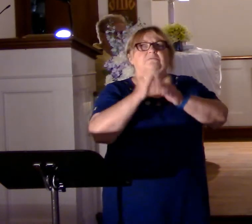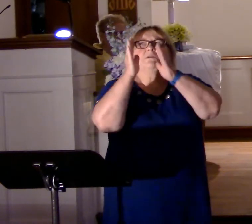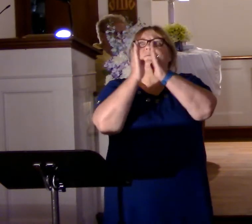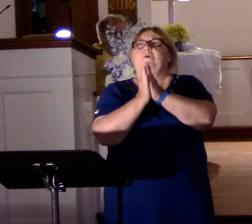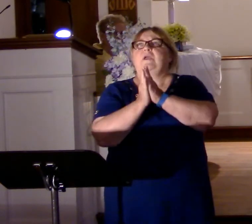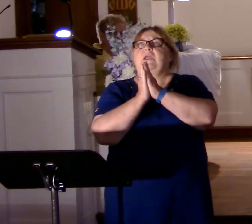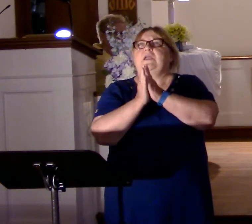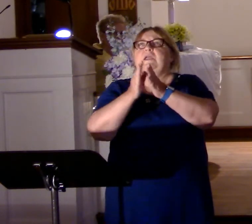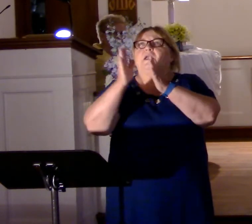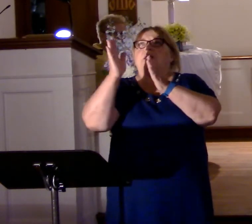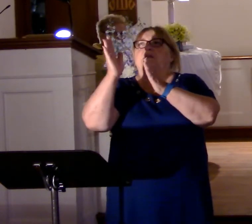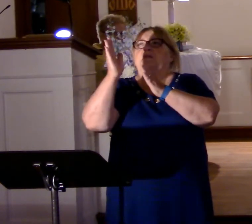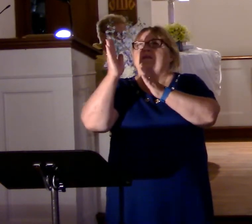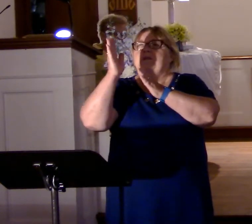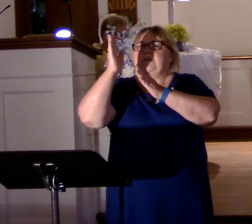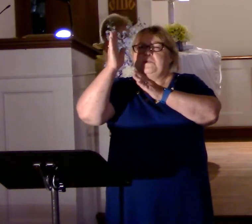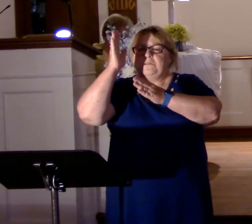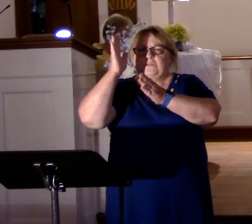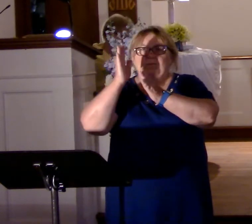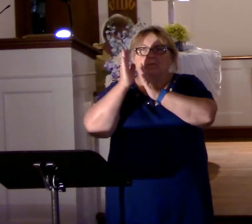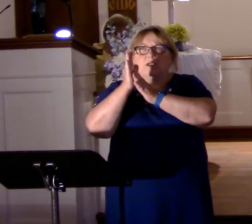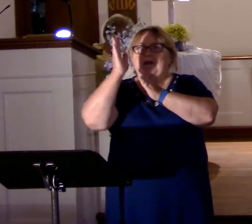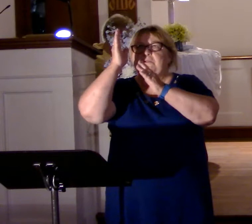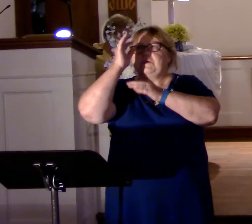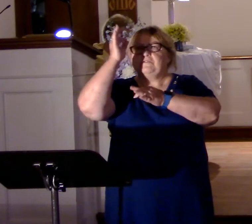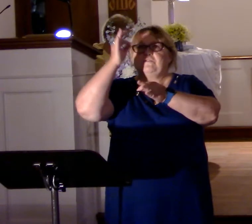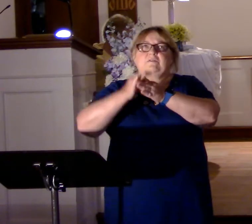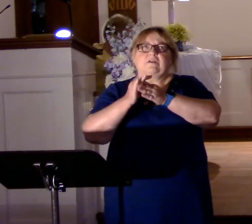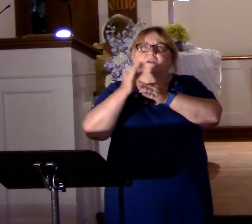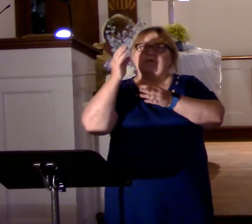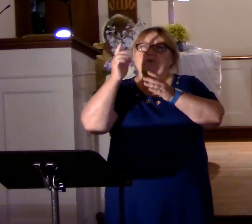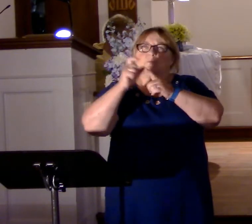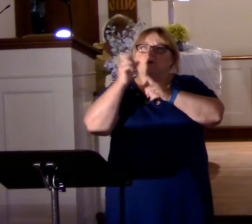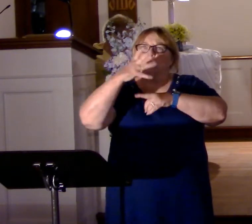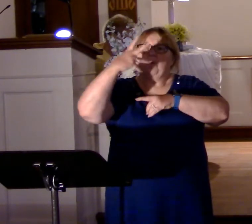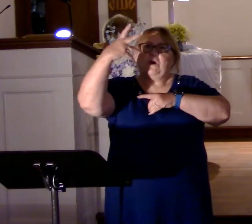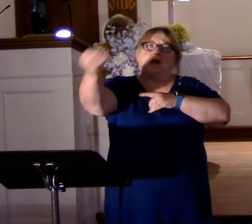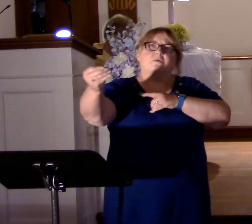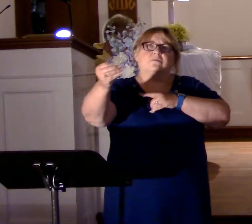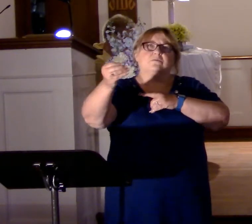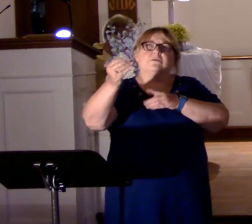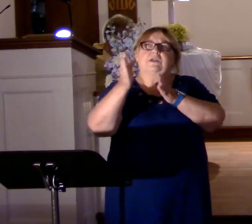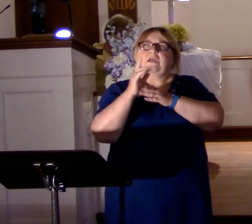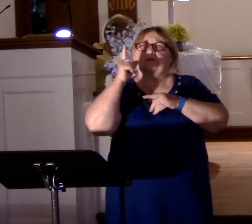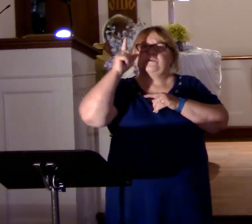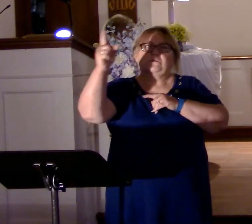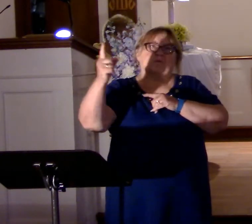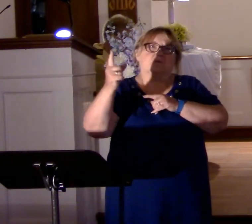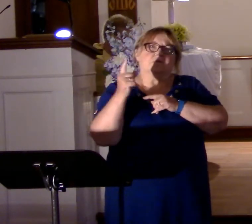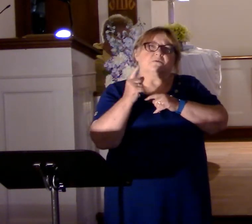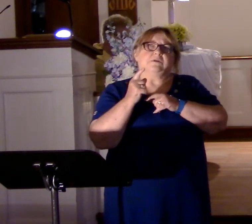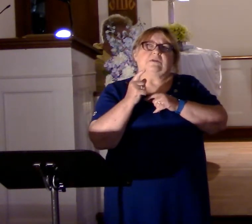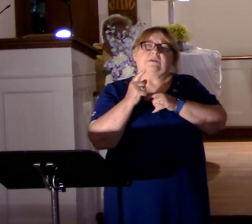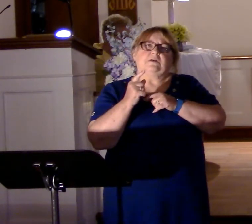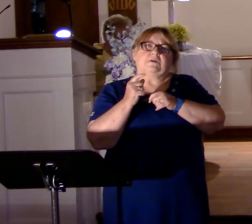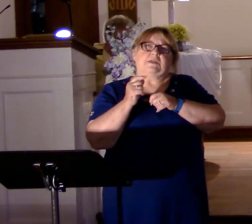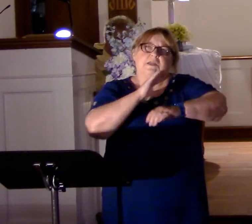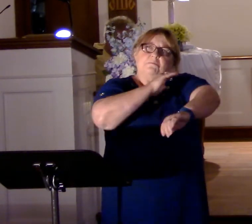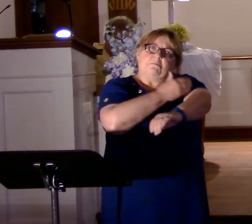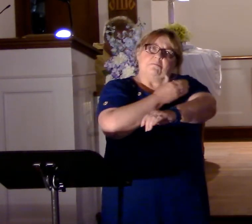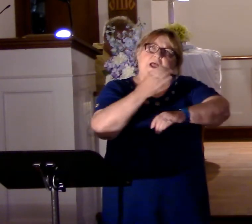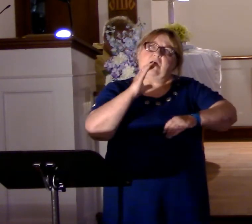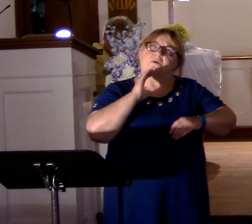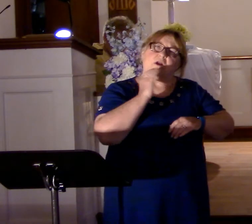pray the prayers of the faithful, and as your word goes forward, O God, we ask that you would enable us and empower